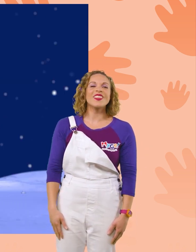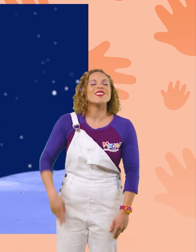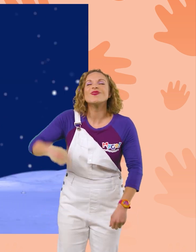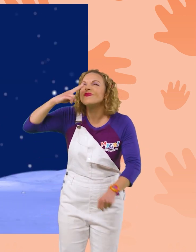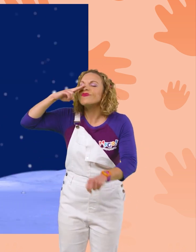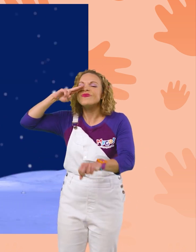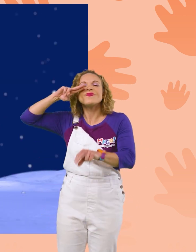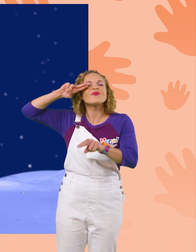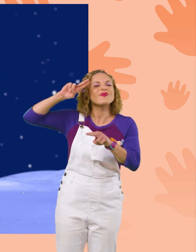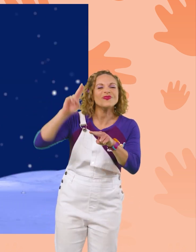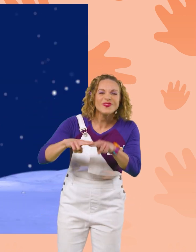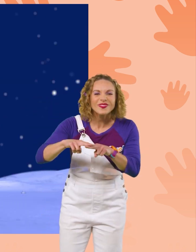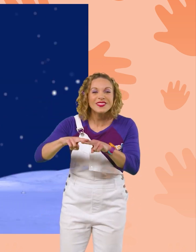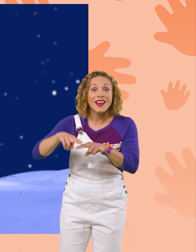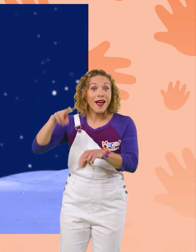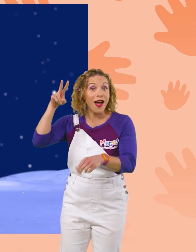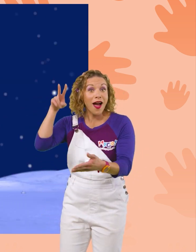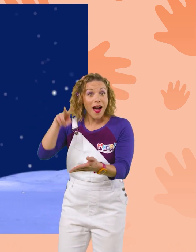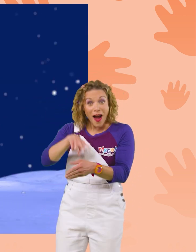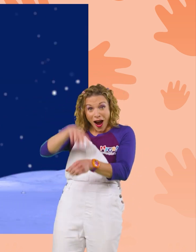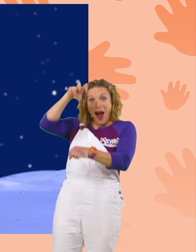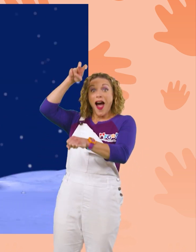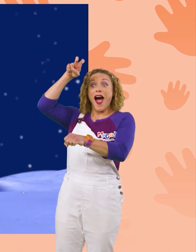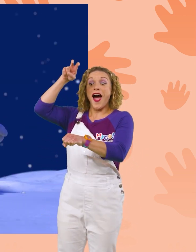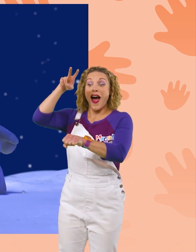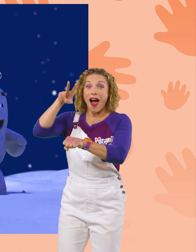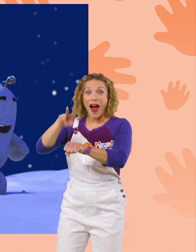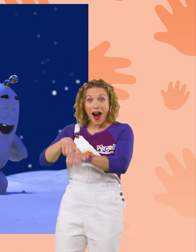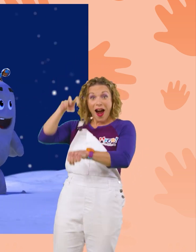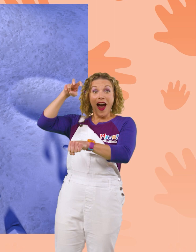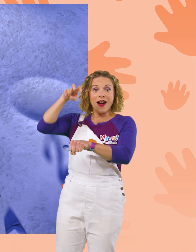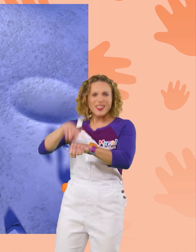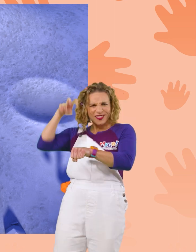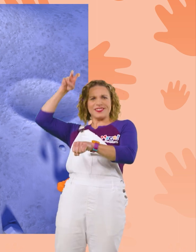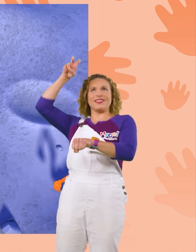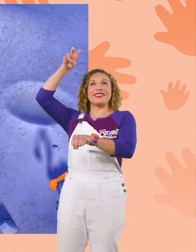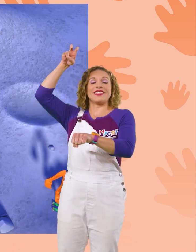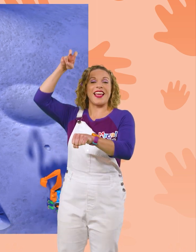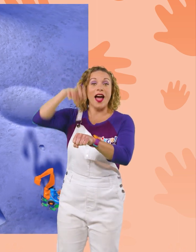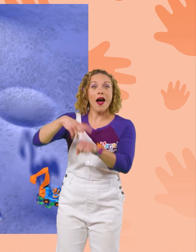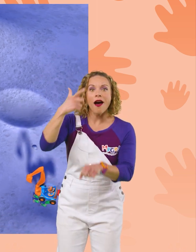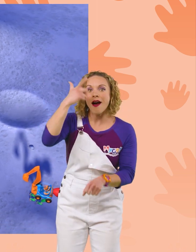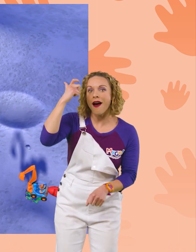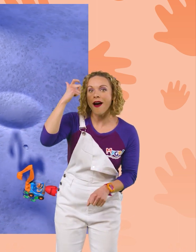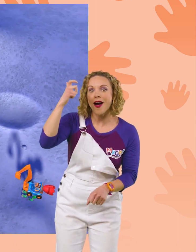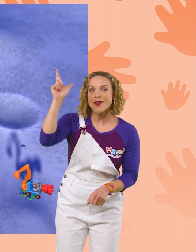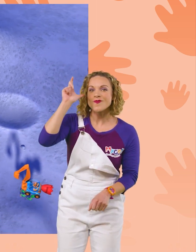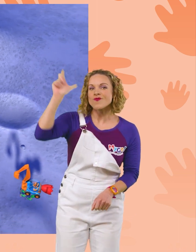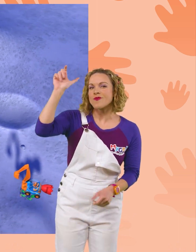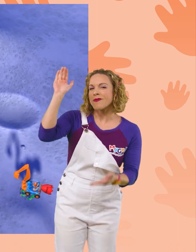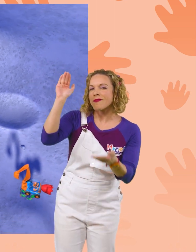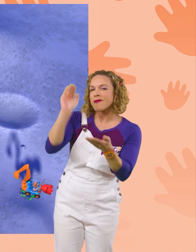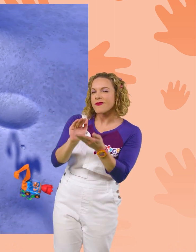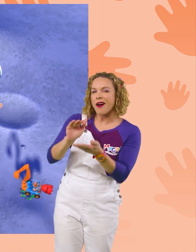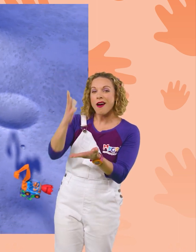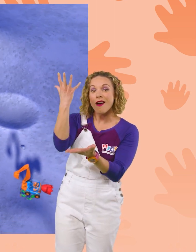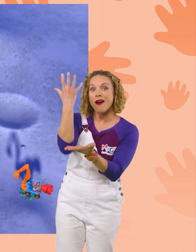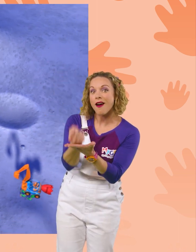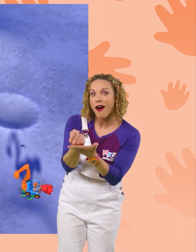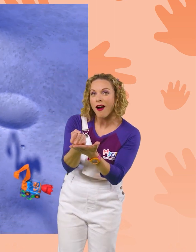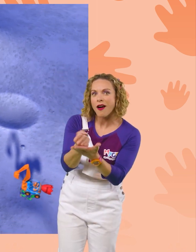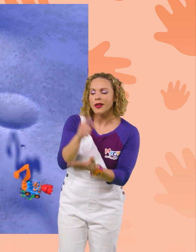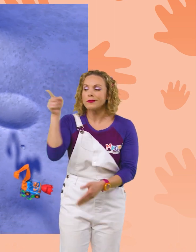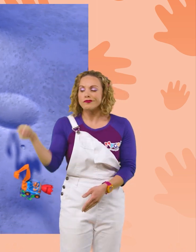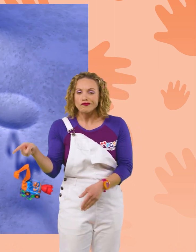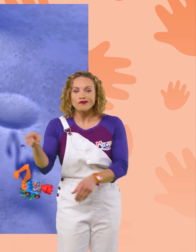It's so fun, and the bounces are really big because there's less gravity on the moon than